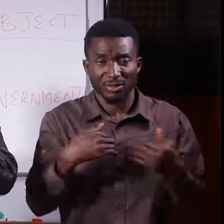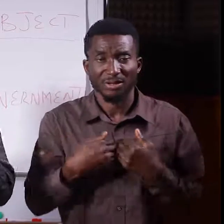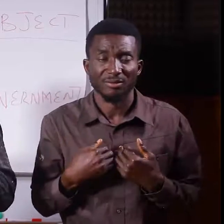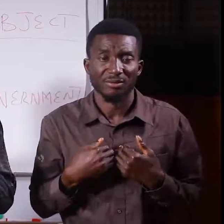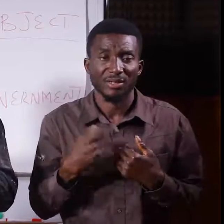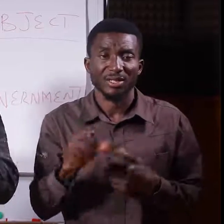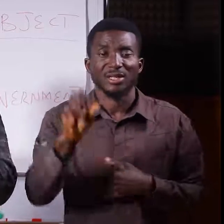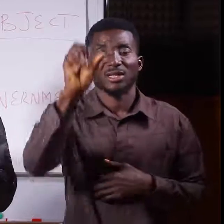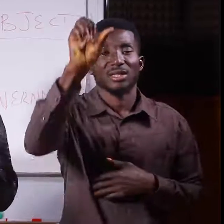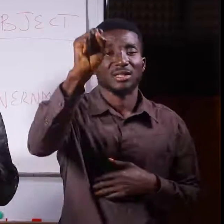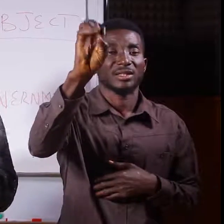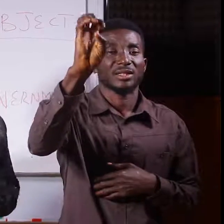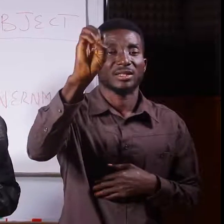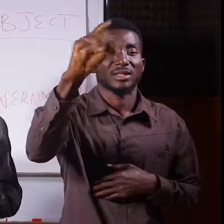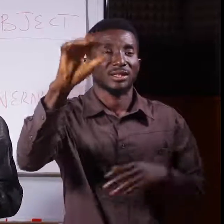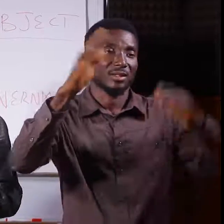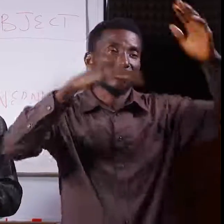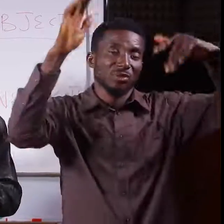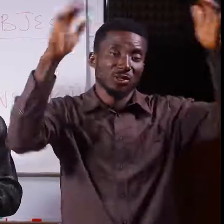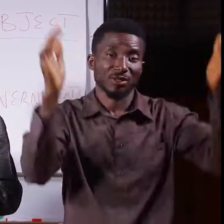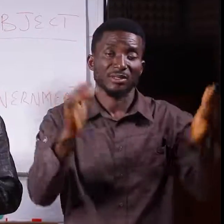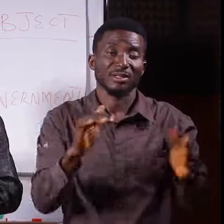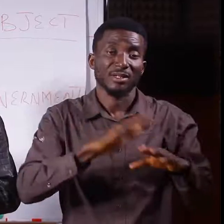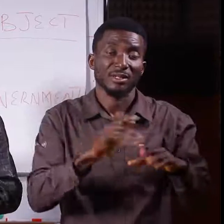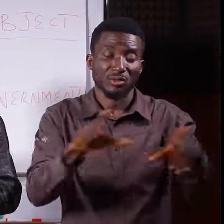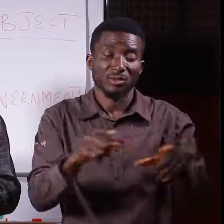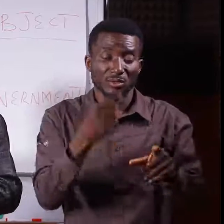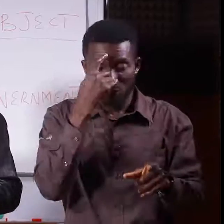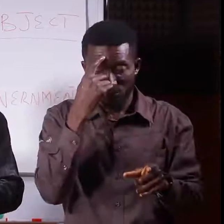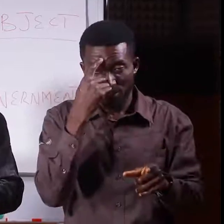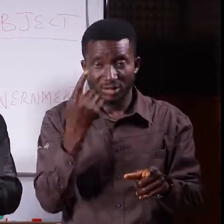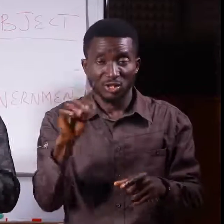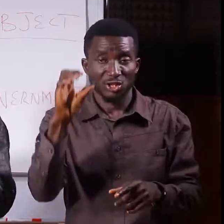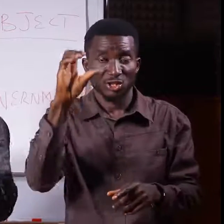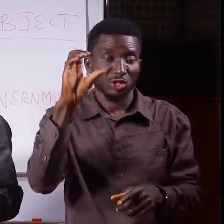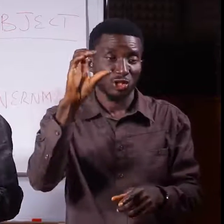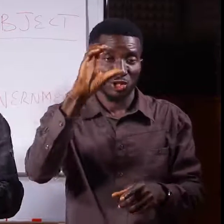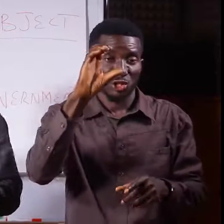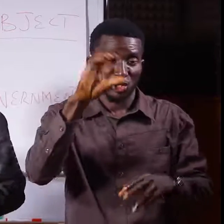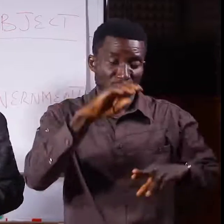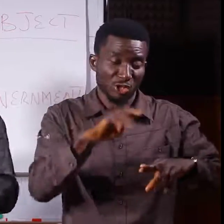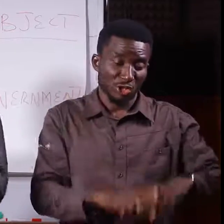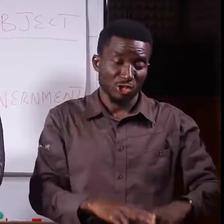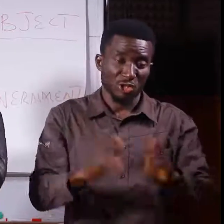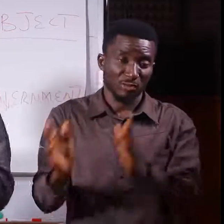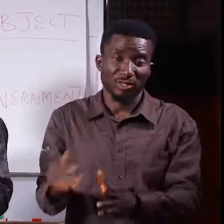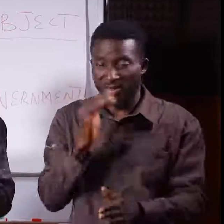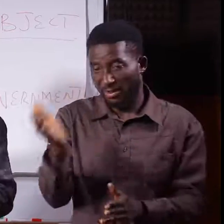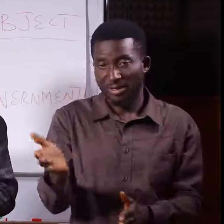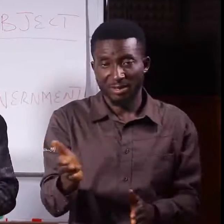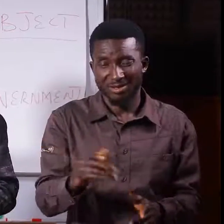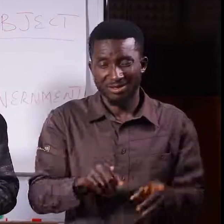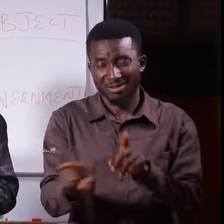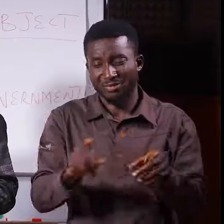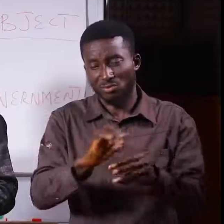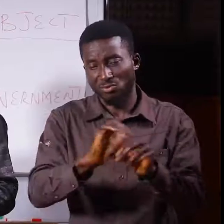the secretariat, the structure, secretariat at the local government level. The chairman is there, the deputy chairman, the secretaries, and there are different